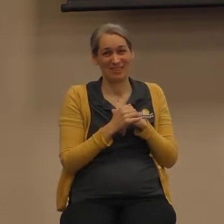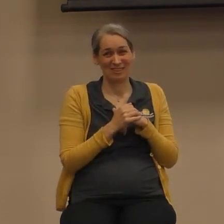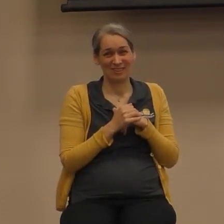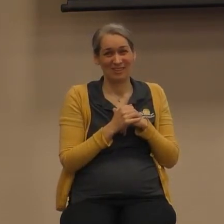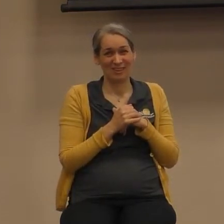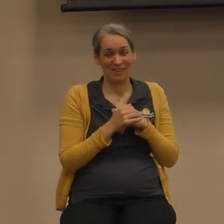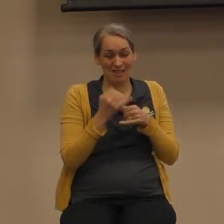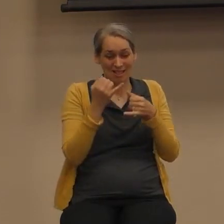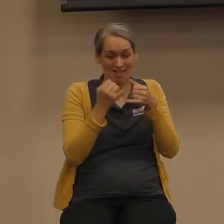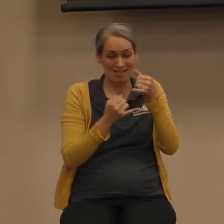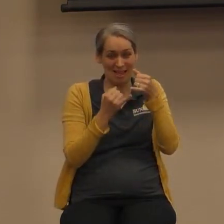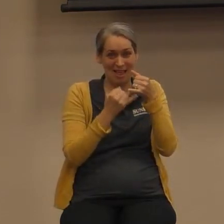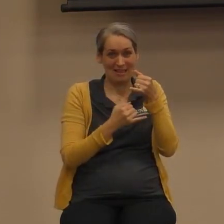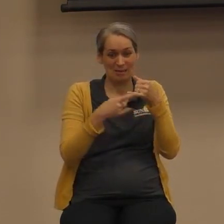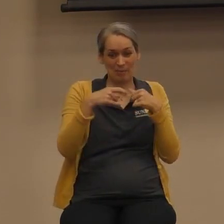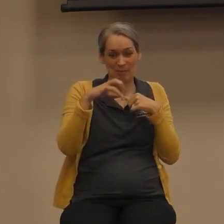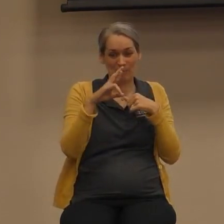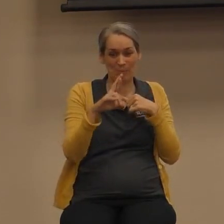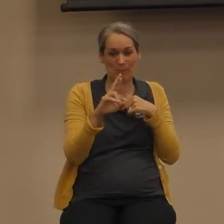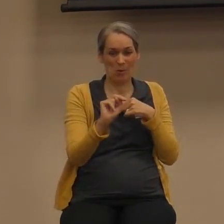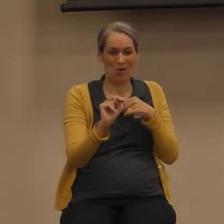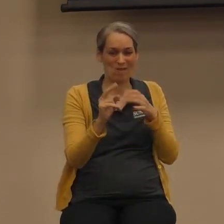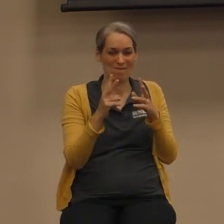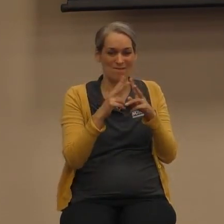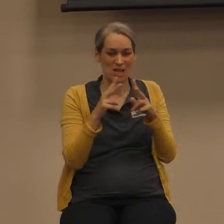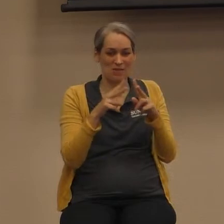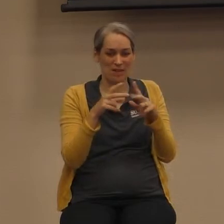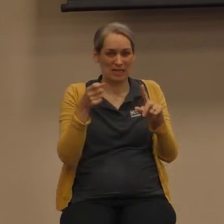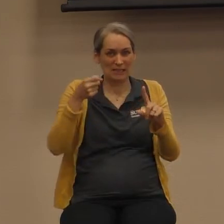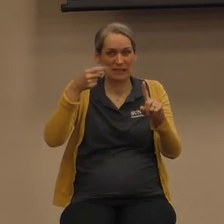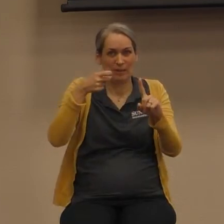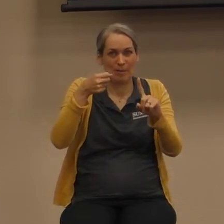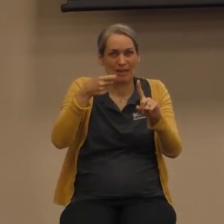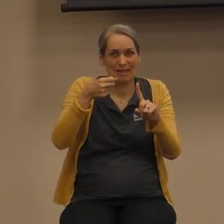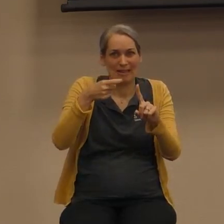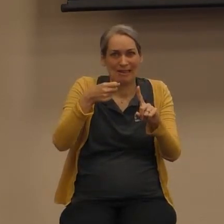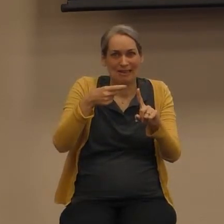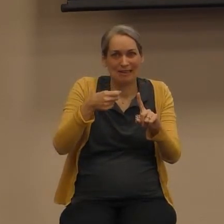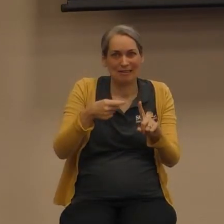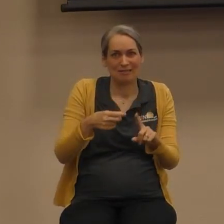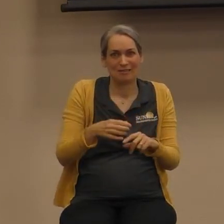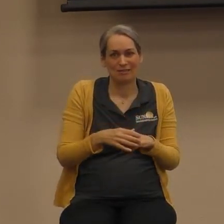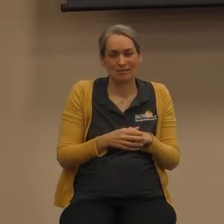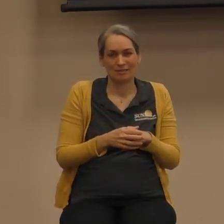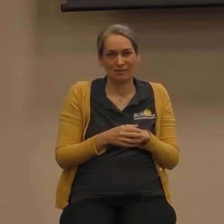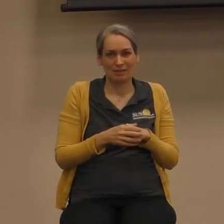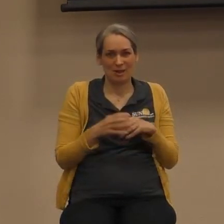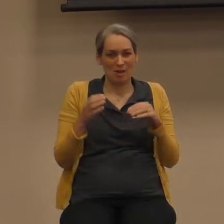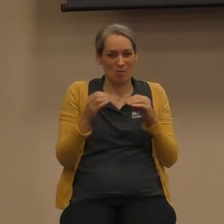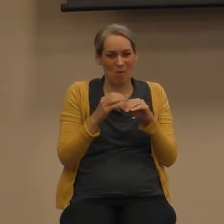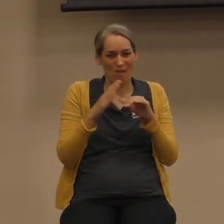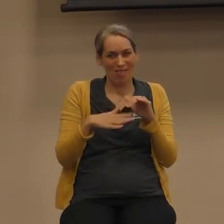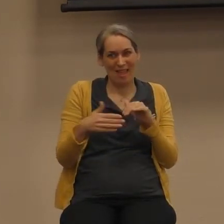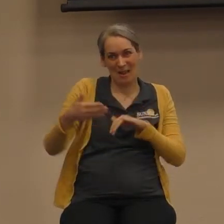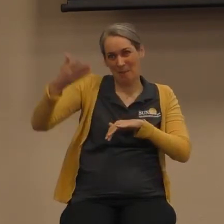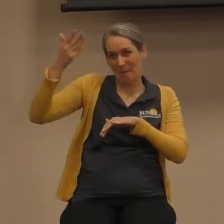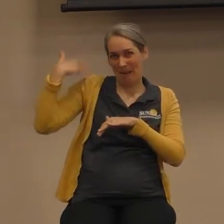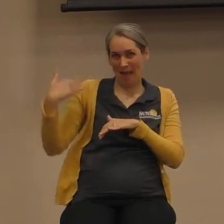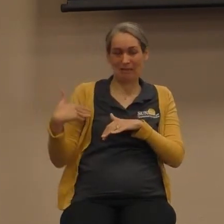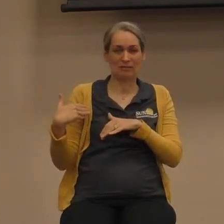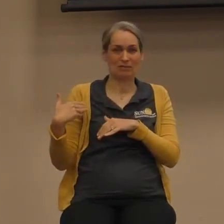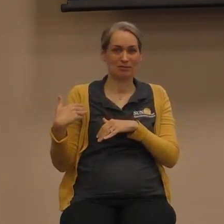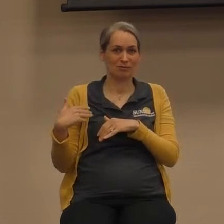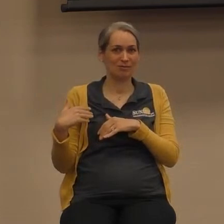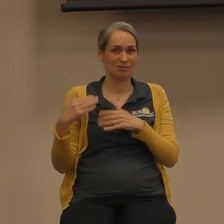Lastly, porn's more stimulating than ever. And we're going to get into this a little bit more in supernormal stimuli in the next session tomorrow. But it's